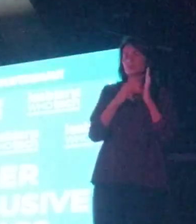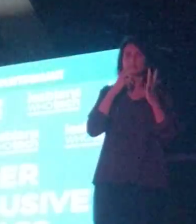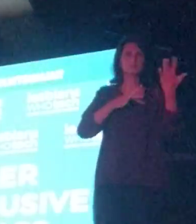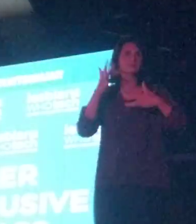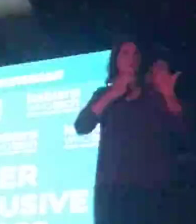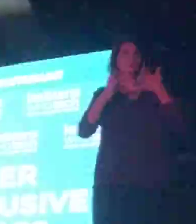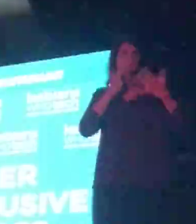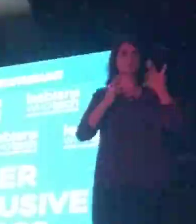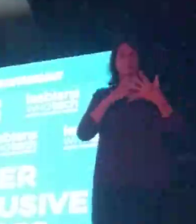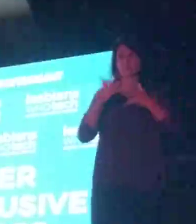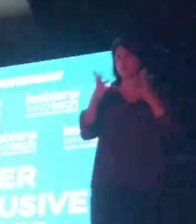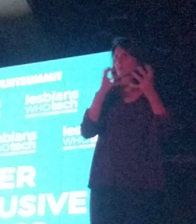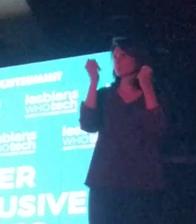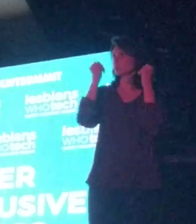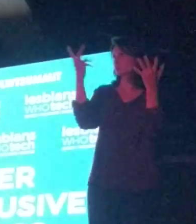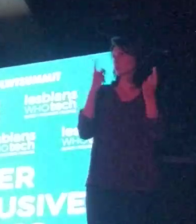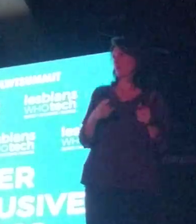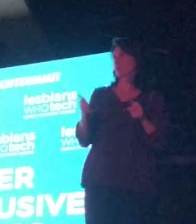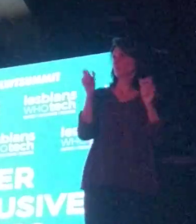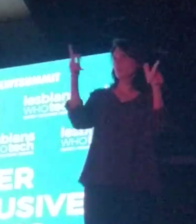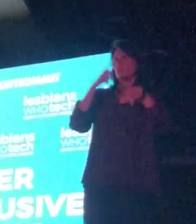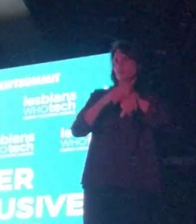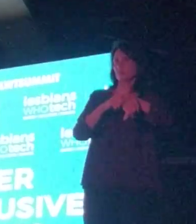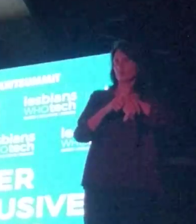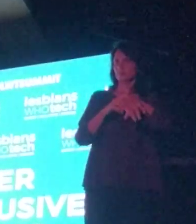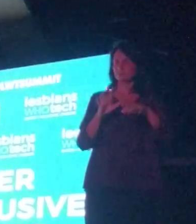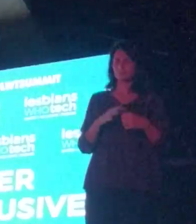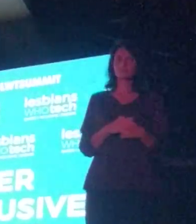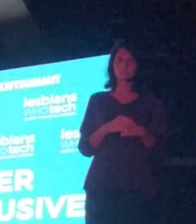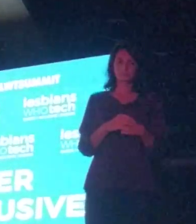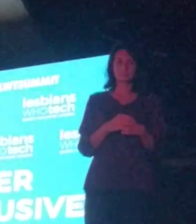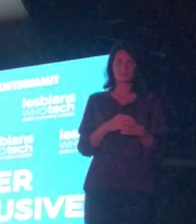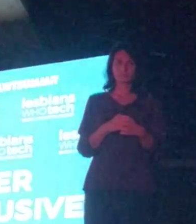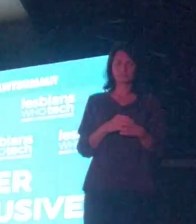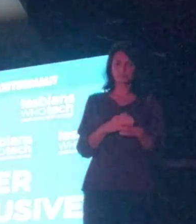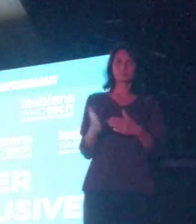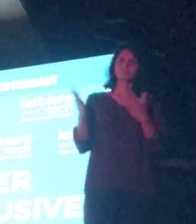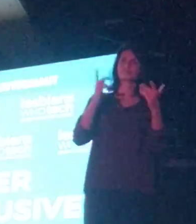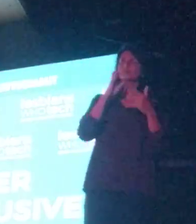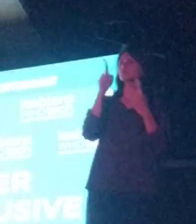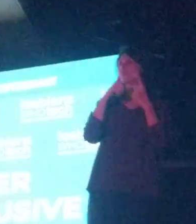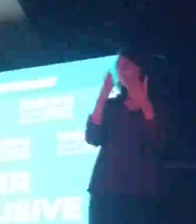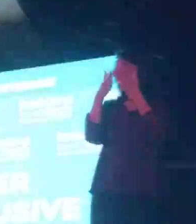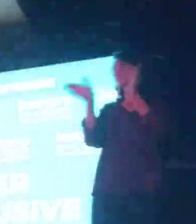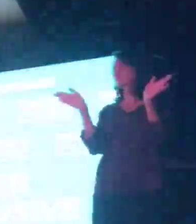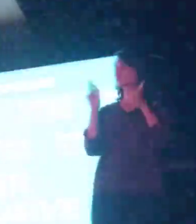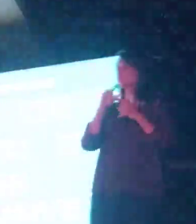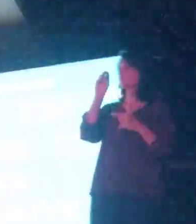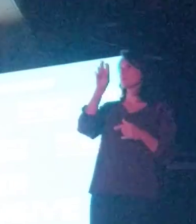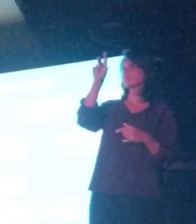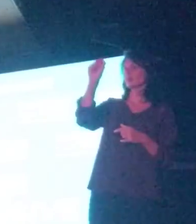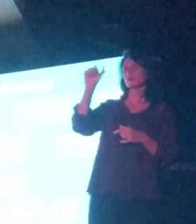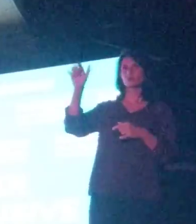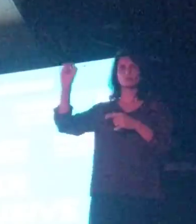time. And when you add what the so-called mainstream media is trying to cover with everything